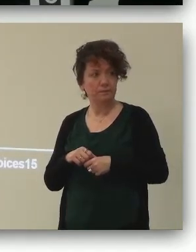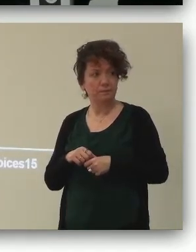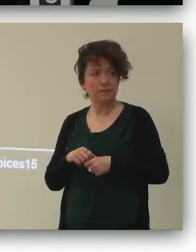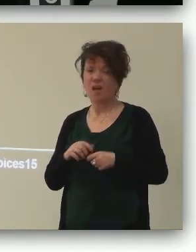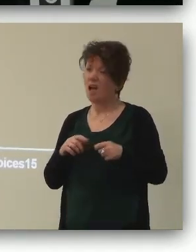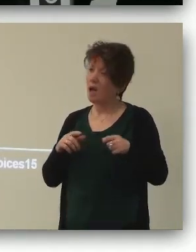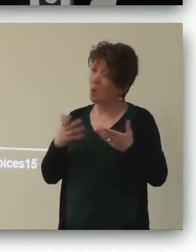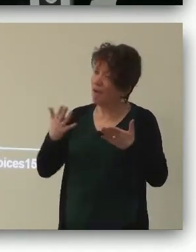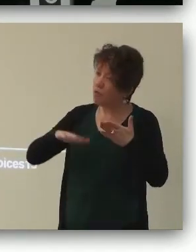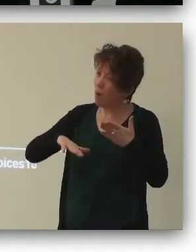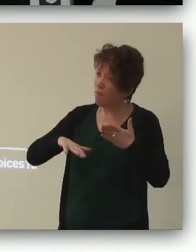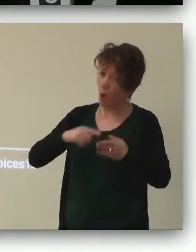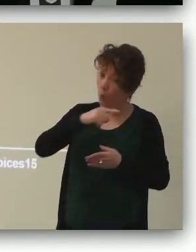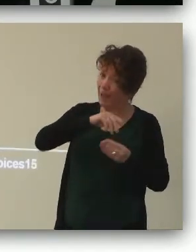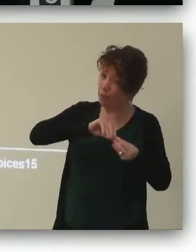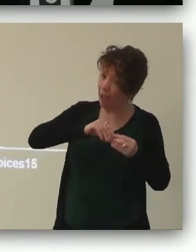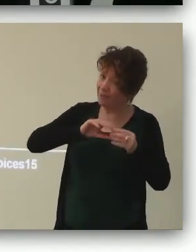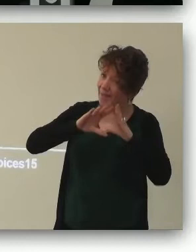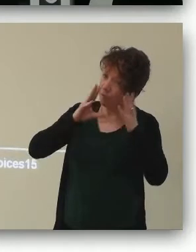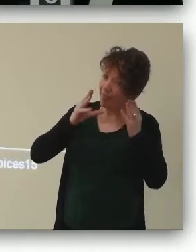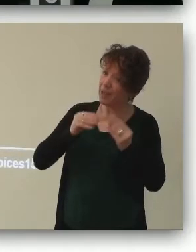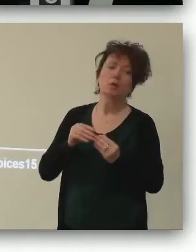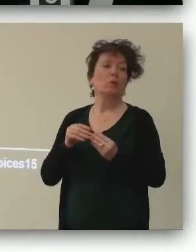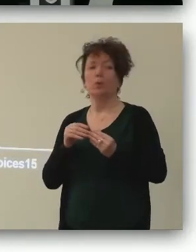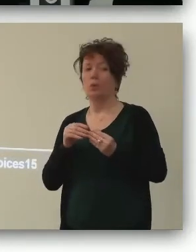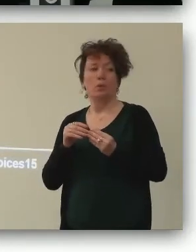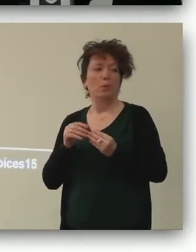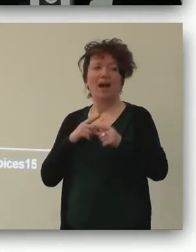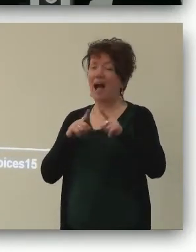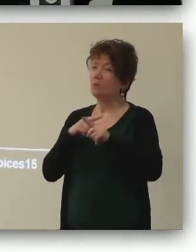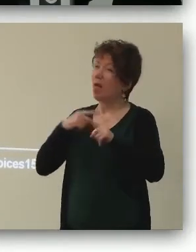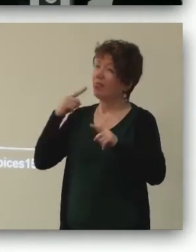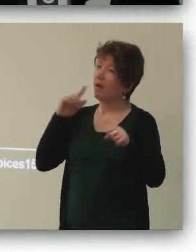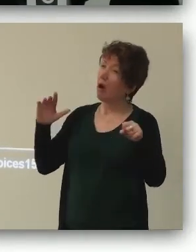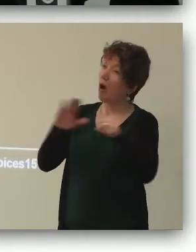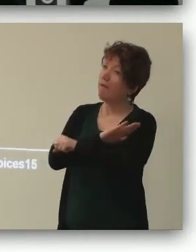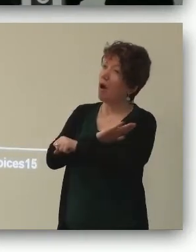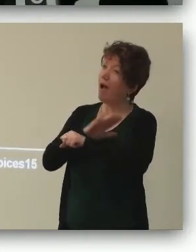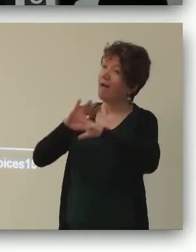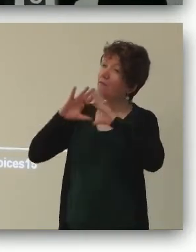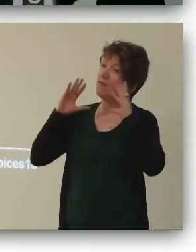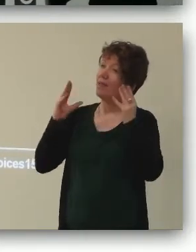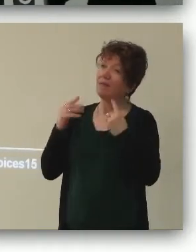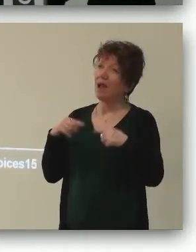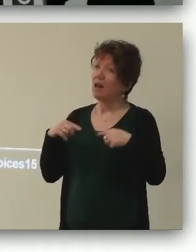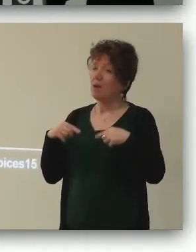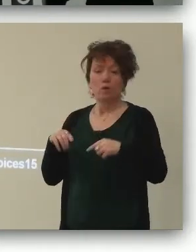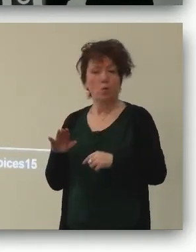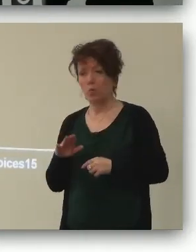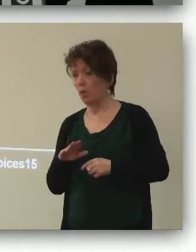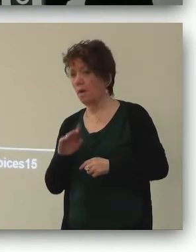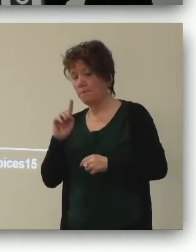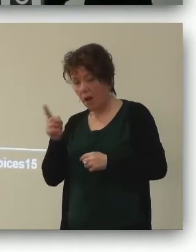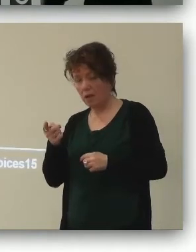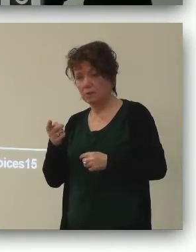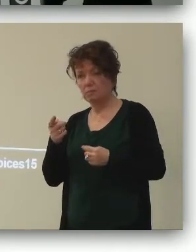created by us, we'll be honest about that, and in no way does it attempt to cover all of the information that is available, but